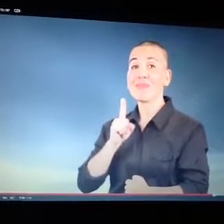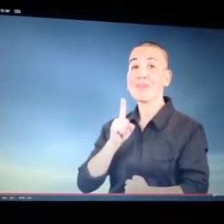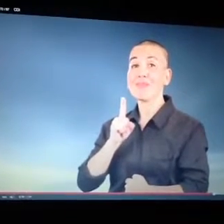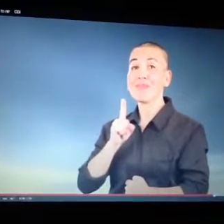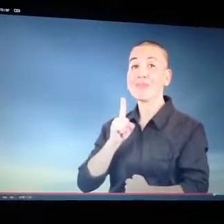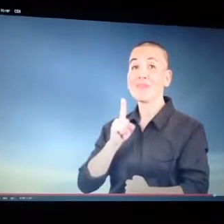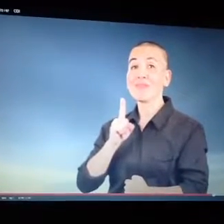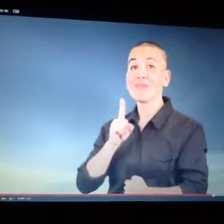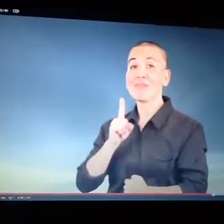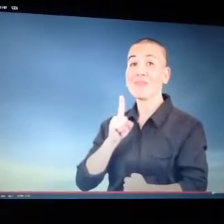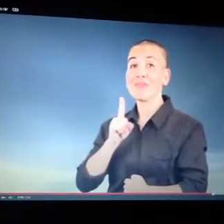the CDI.